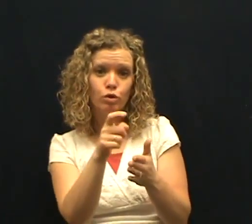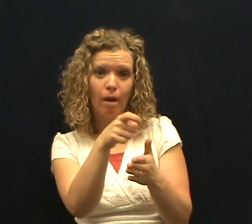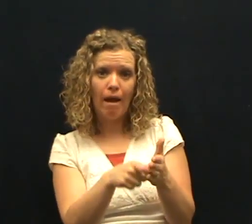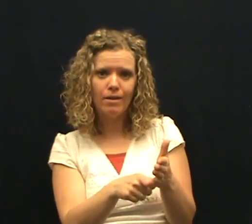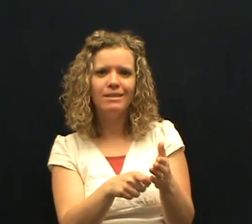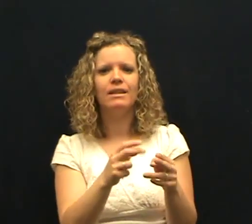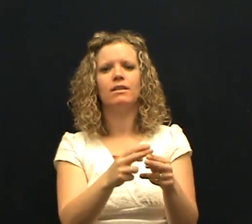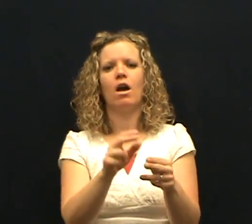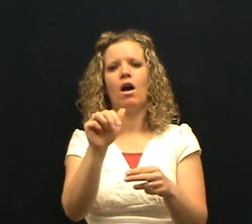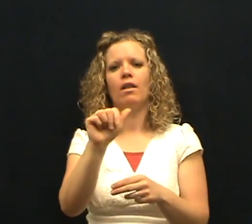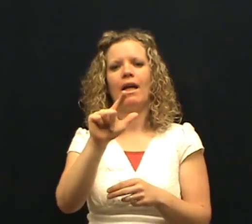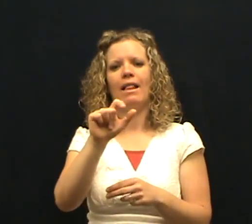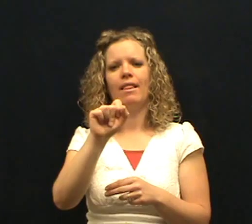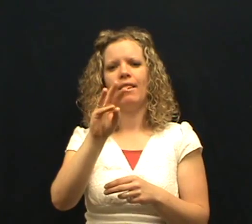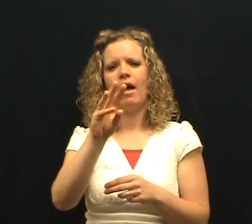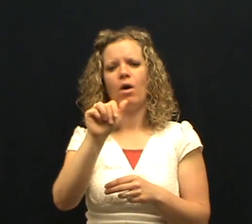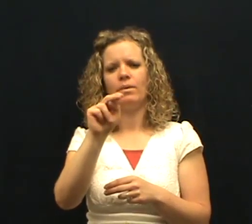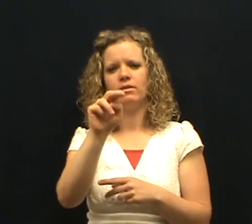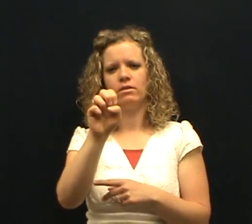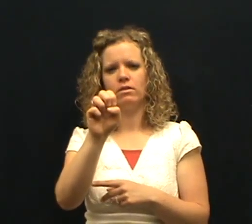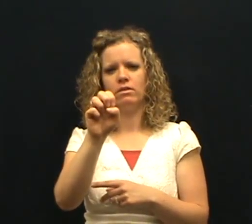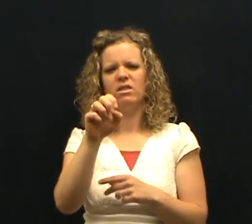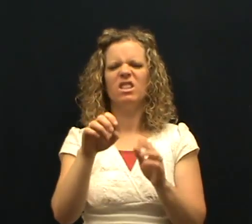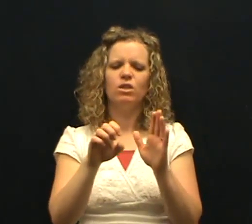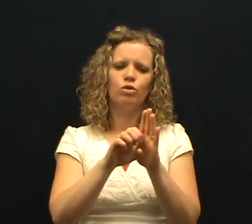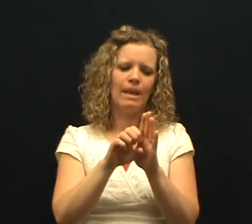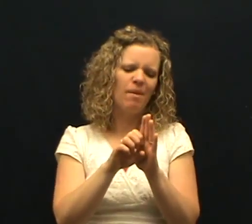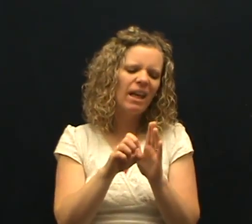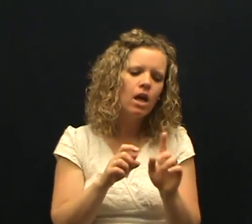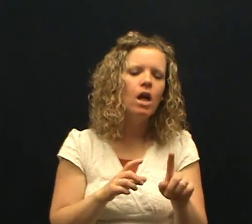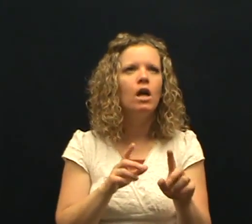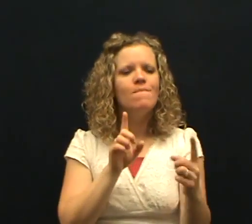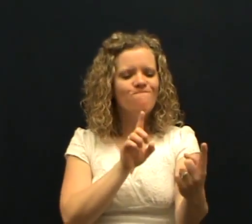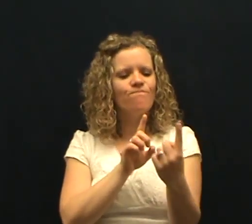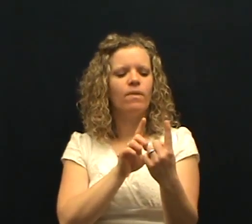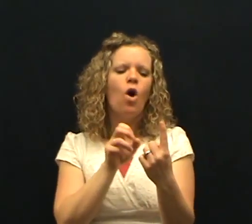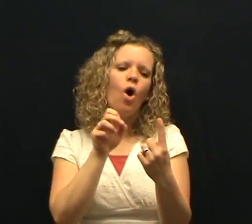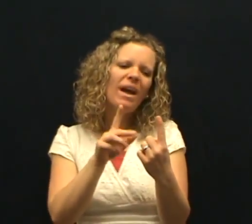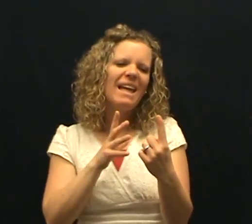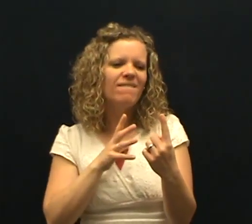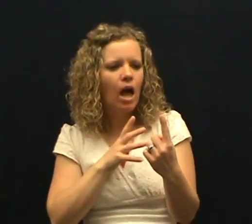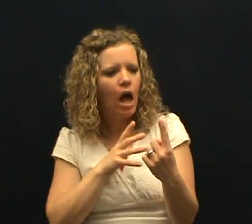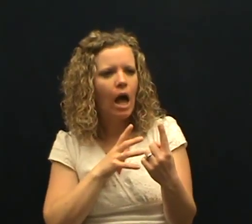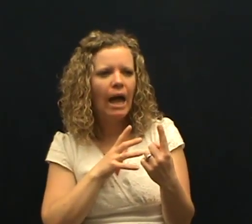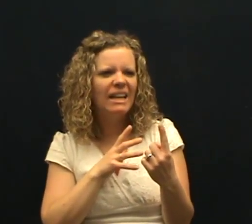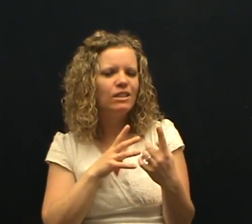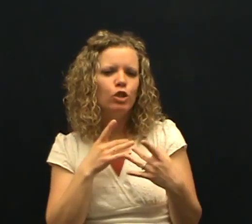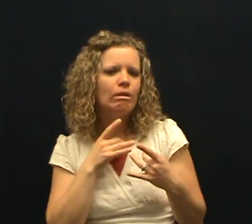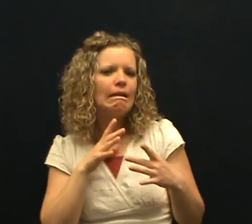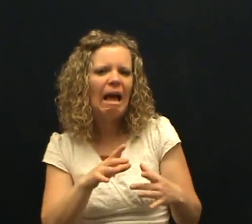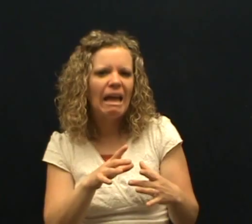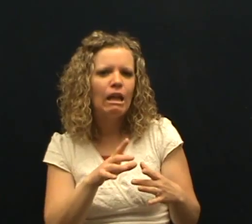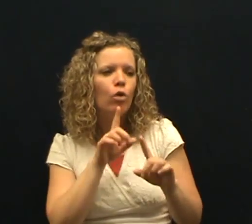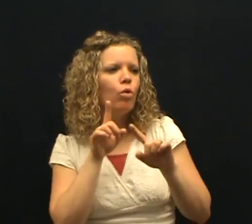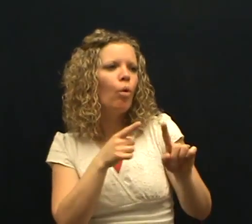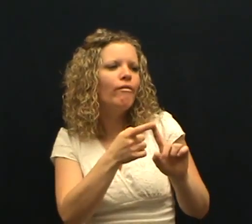so we'd say, well, okay, it wasn't what what it looked like in the catalog. If we gave